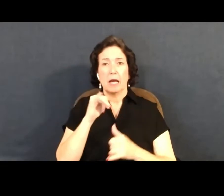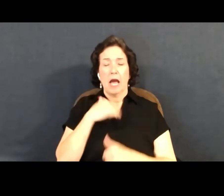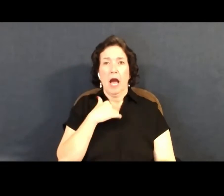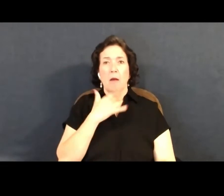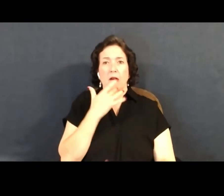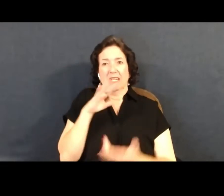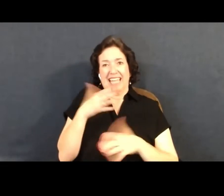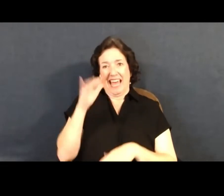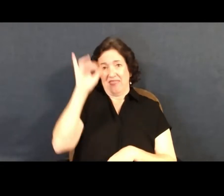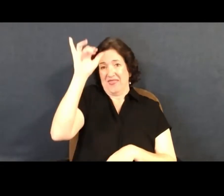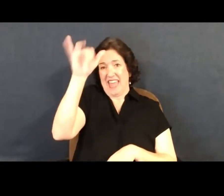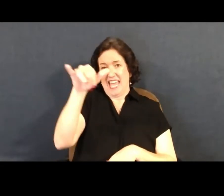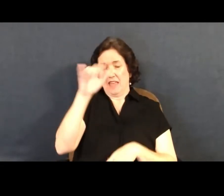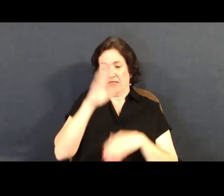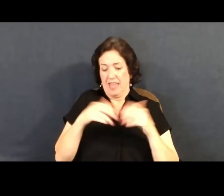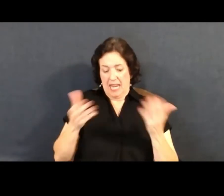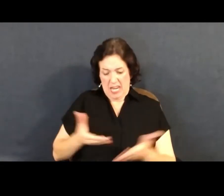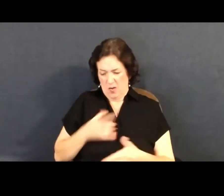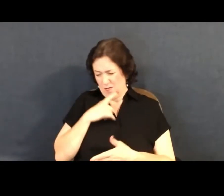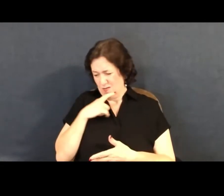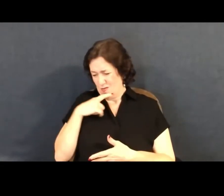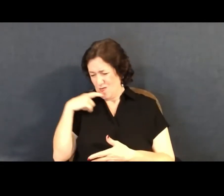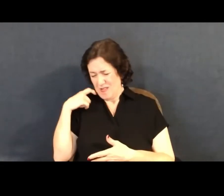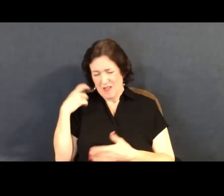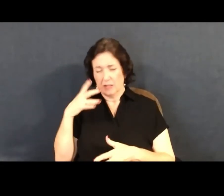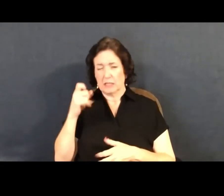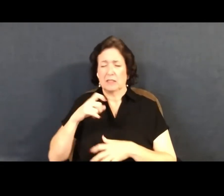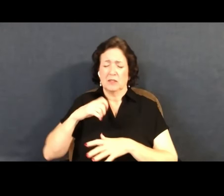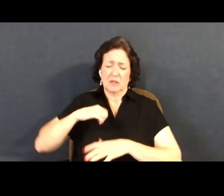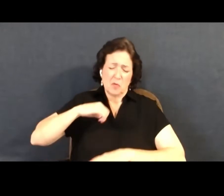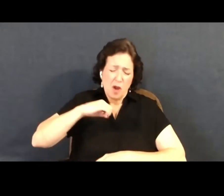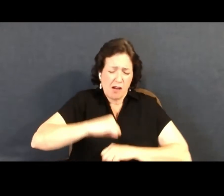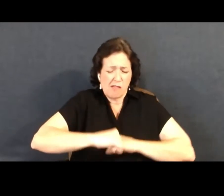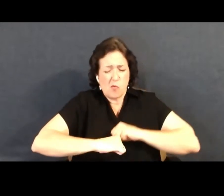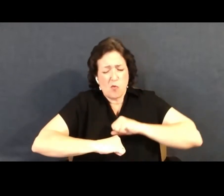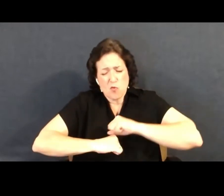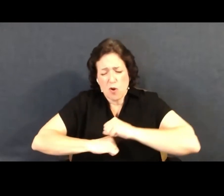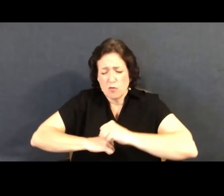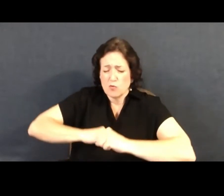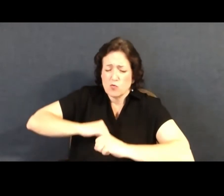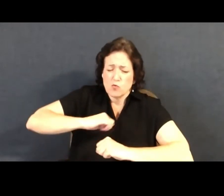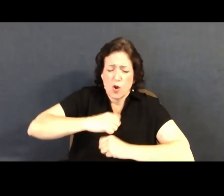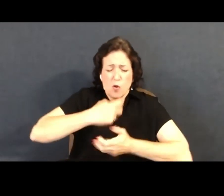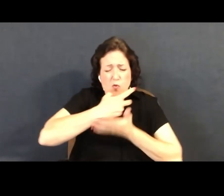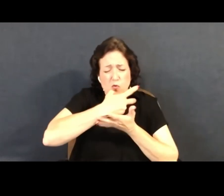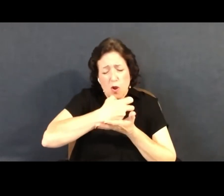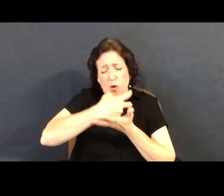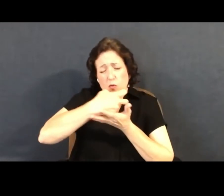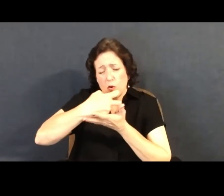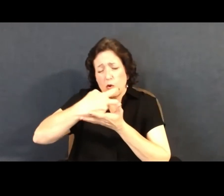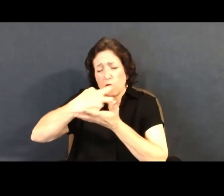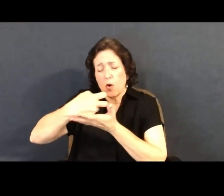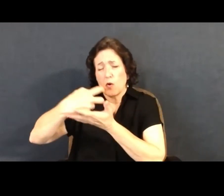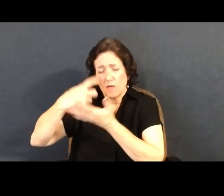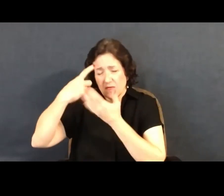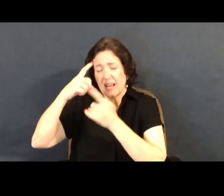in this desert. And so he crawled hand over hand until he came into that courtyard, and